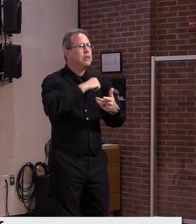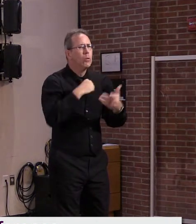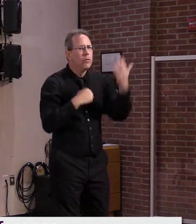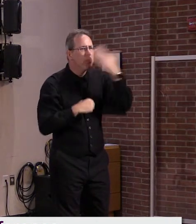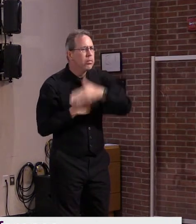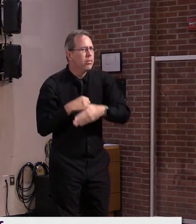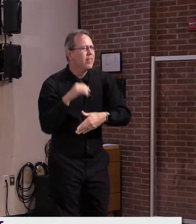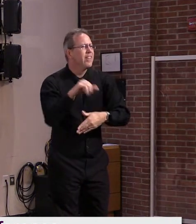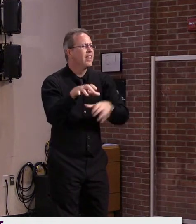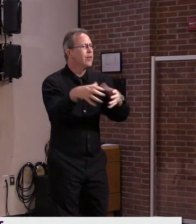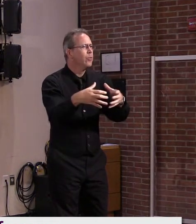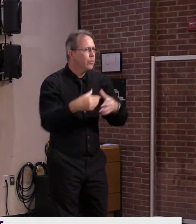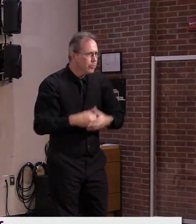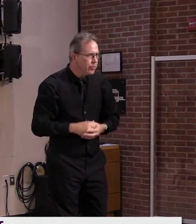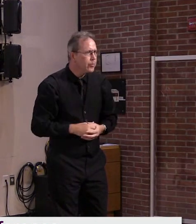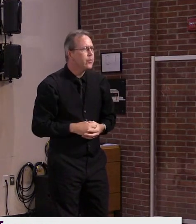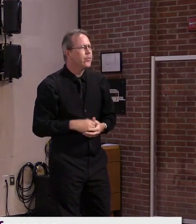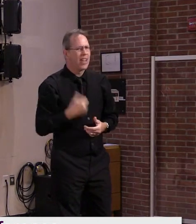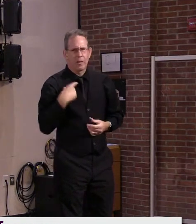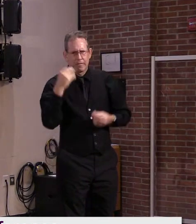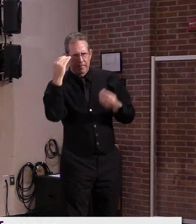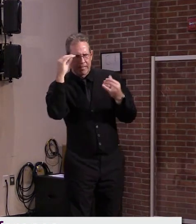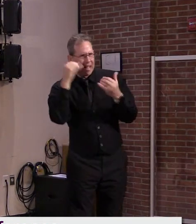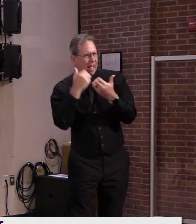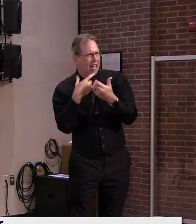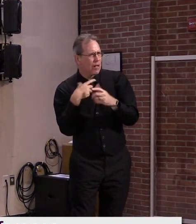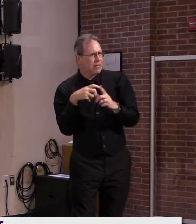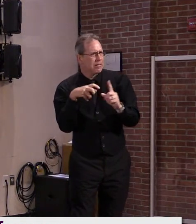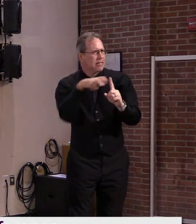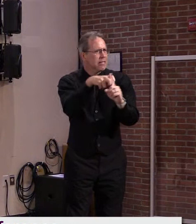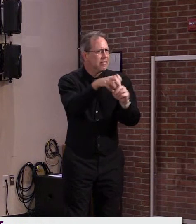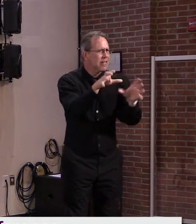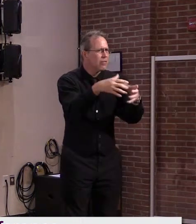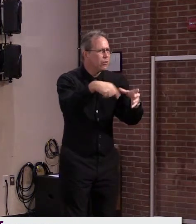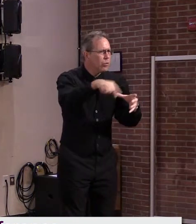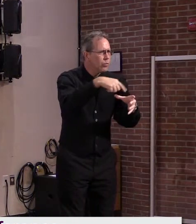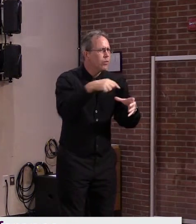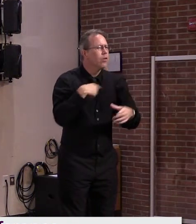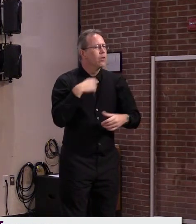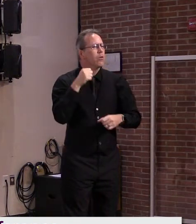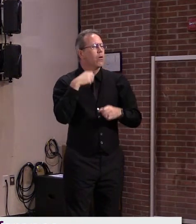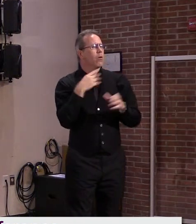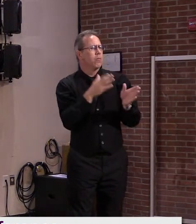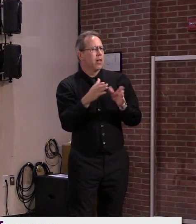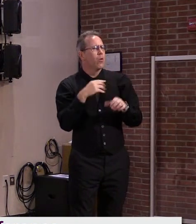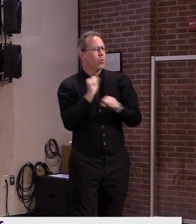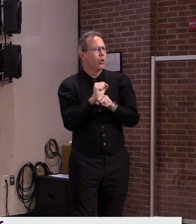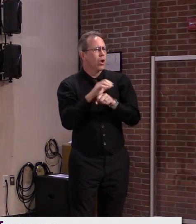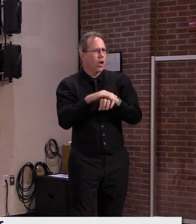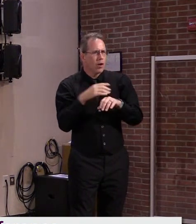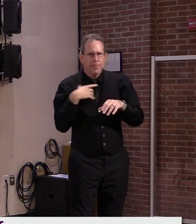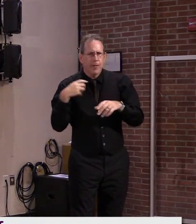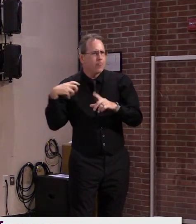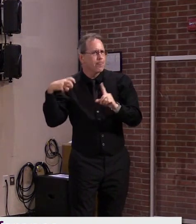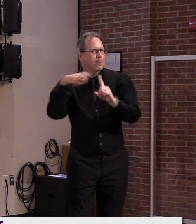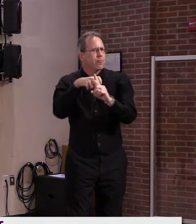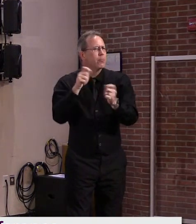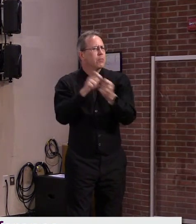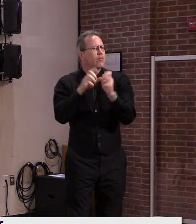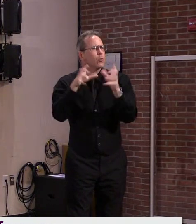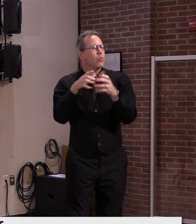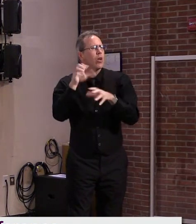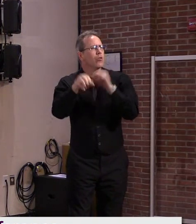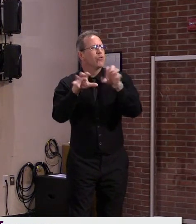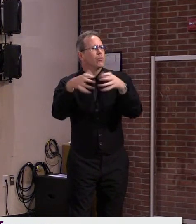include everybody in there. So there will be some outreach, both generally and